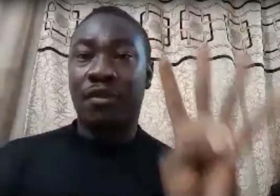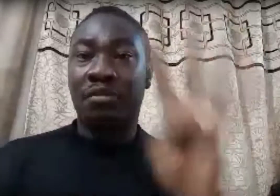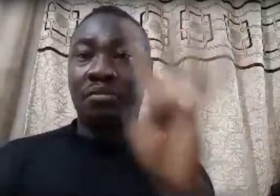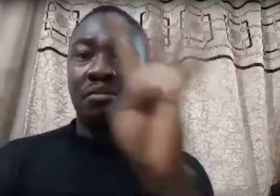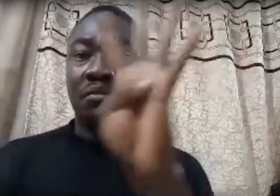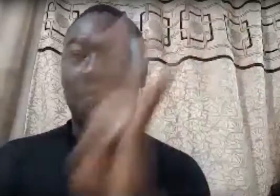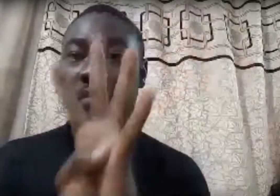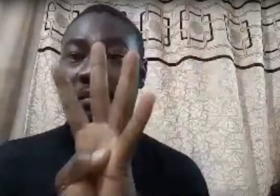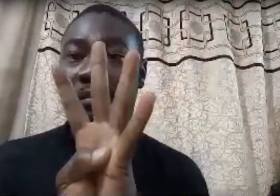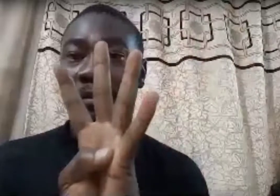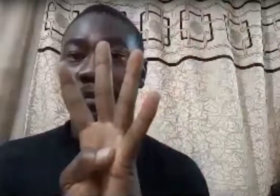44.